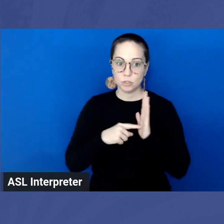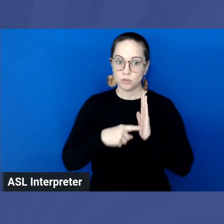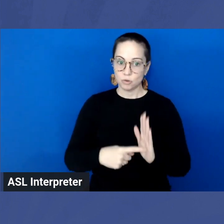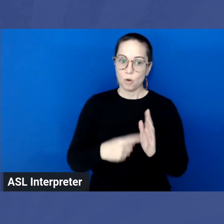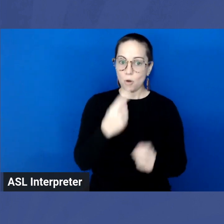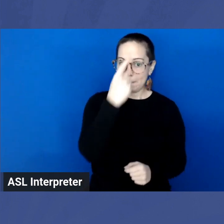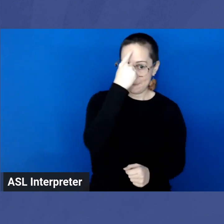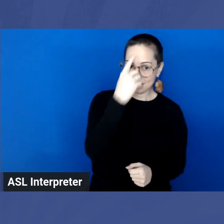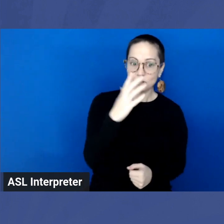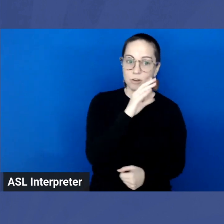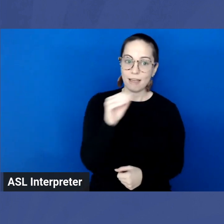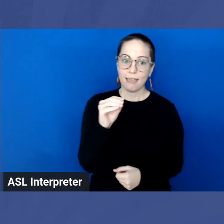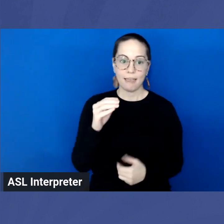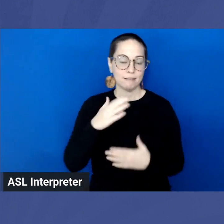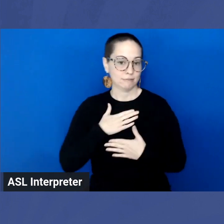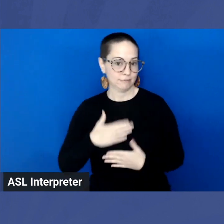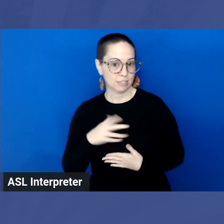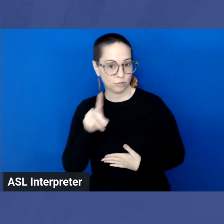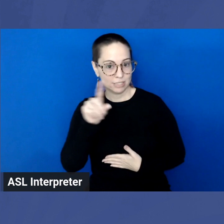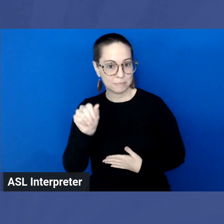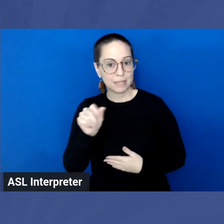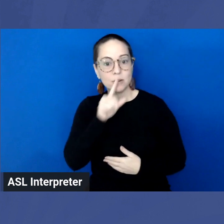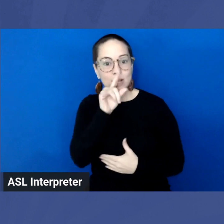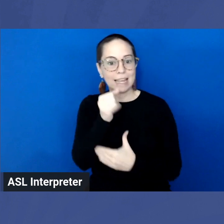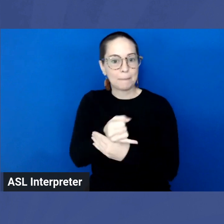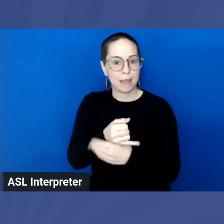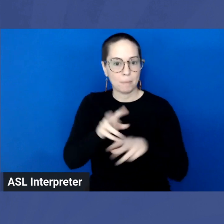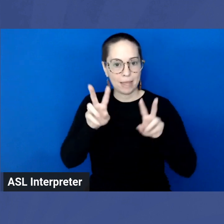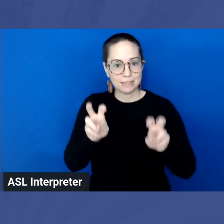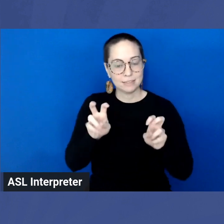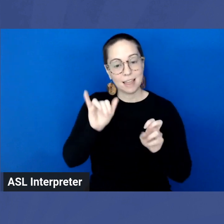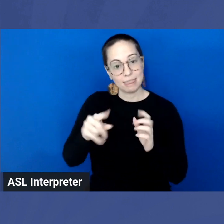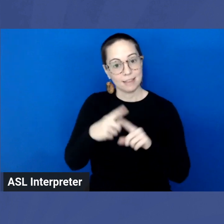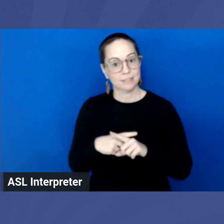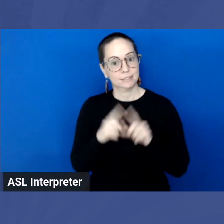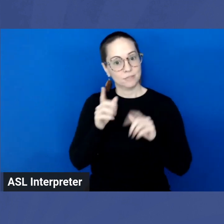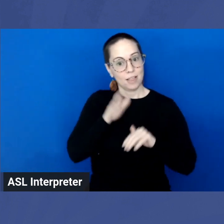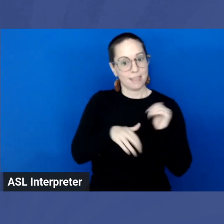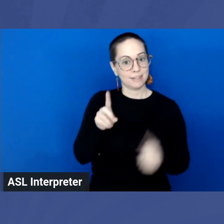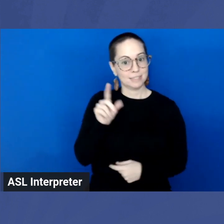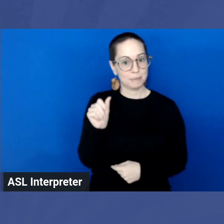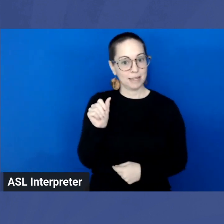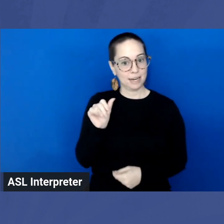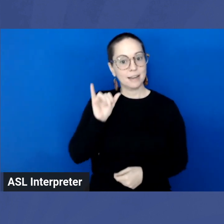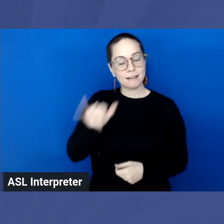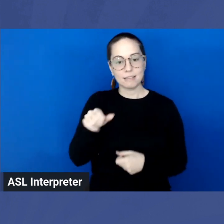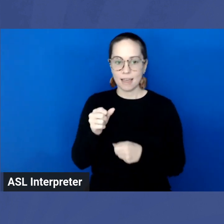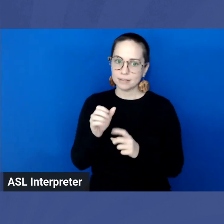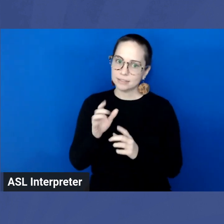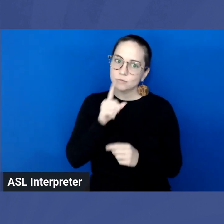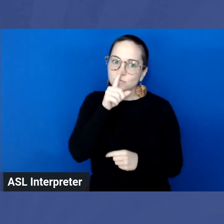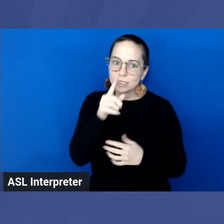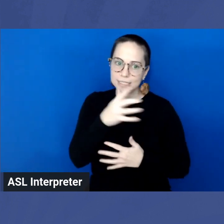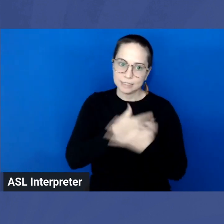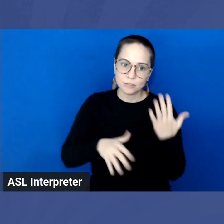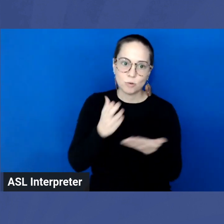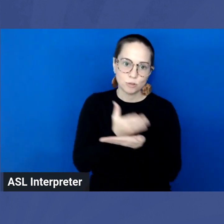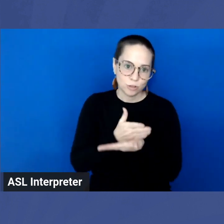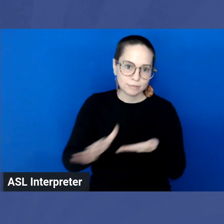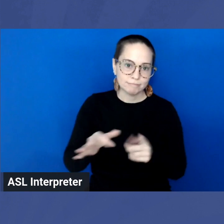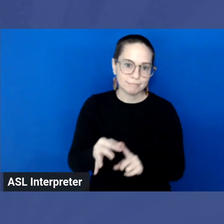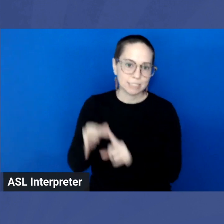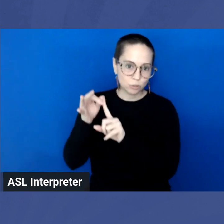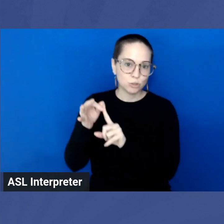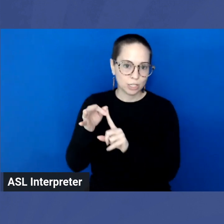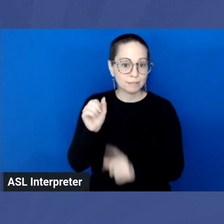limitations called impairments as distinct from disability, which is caused by social exclusion. Or